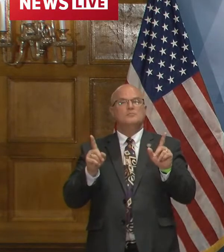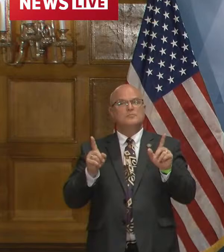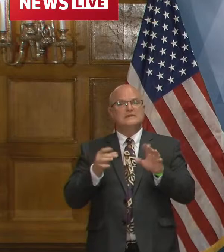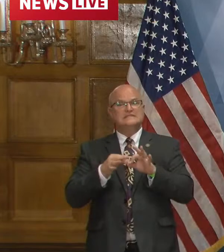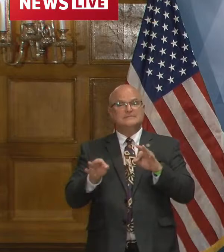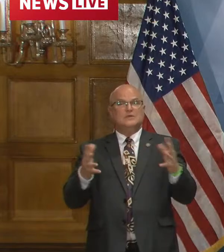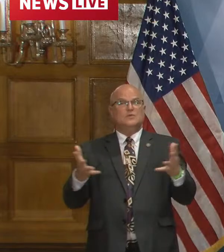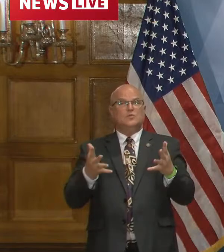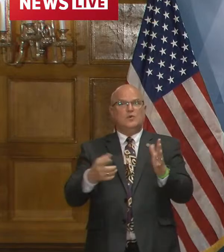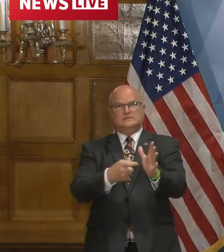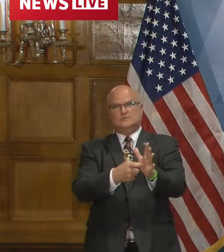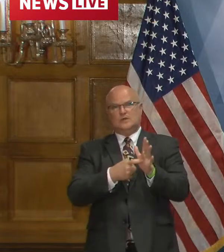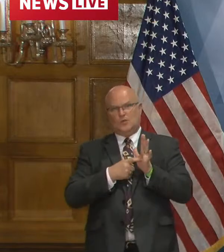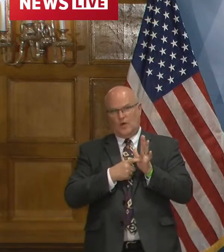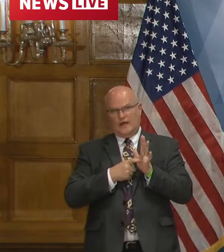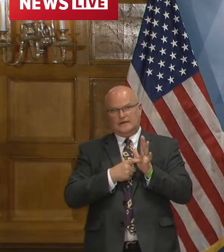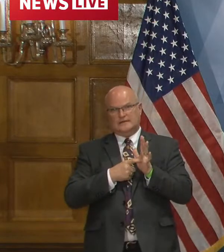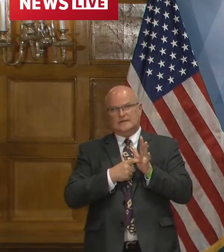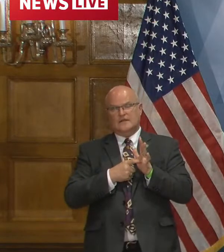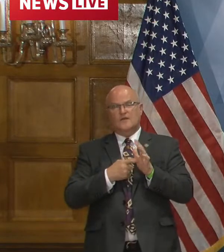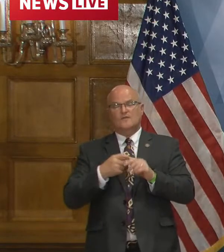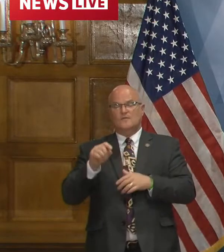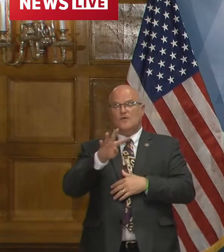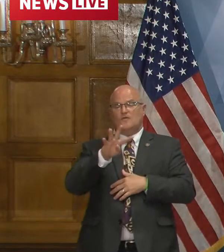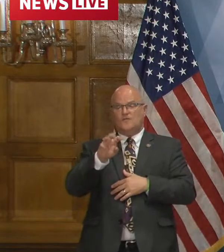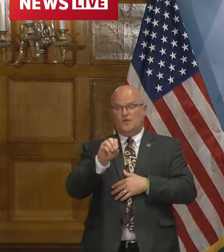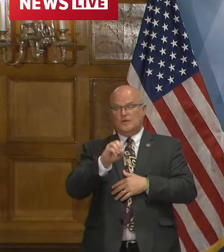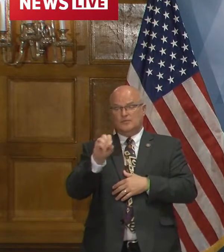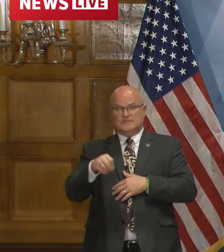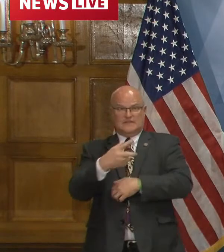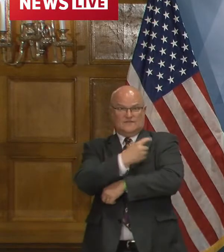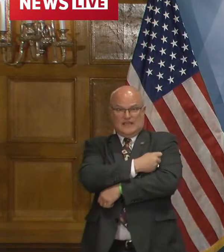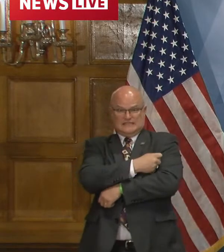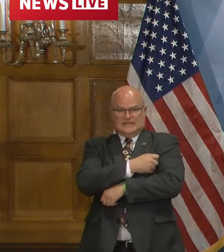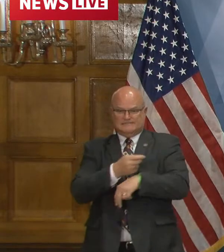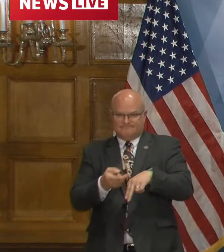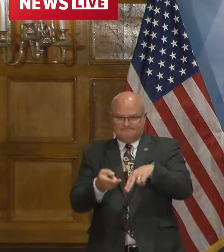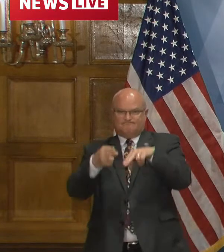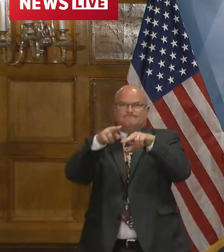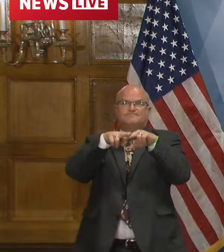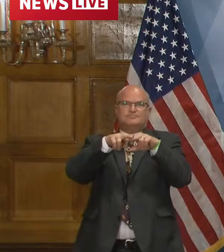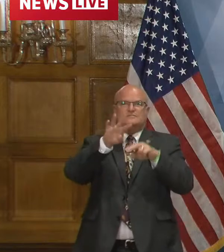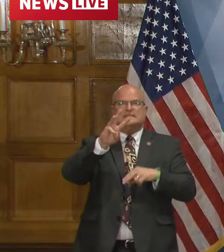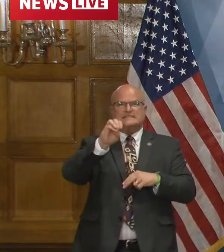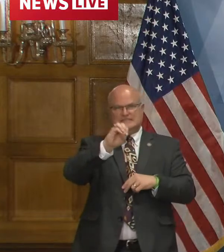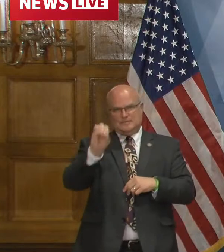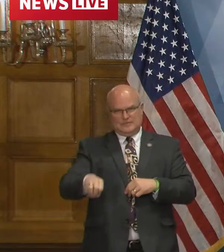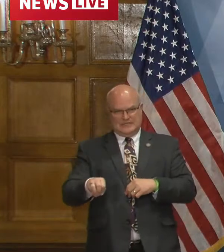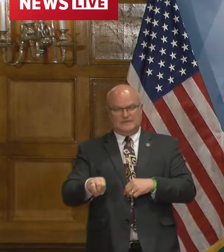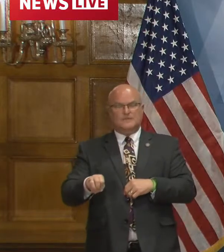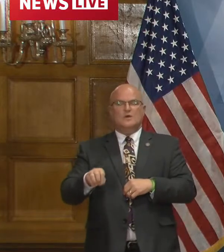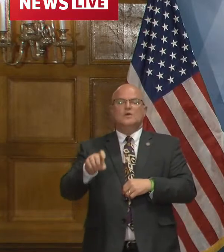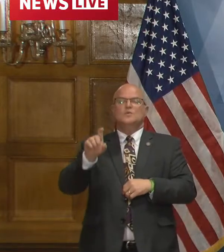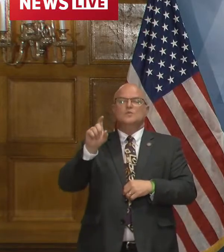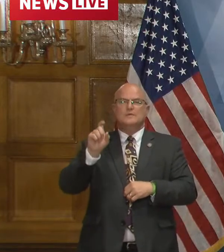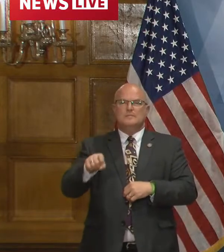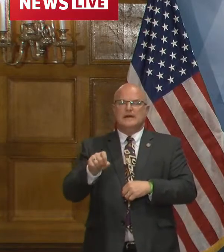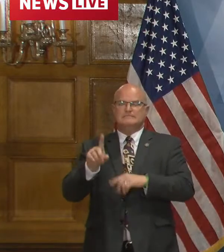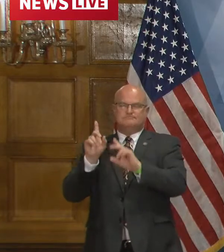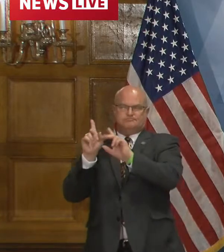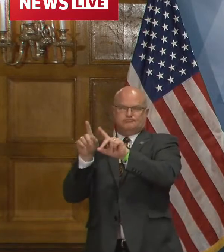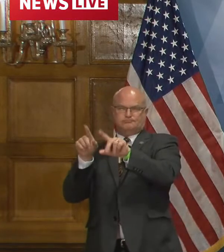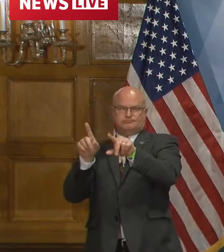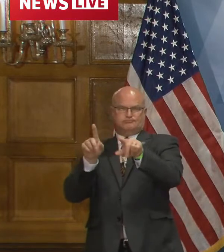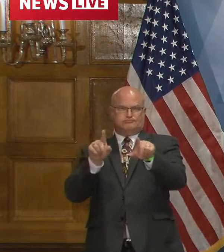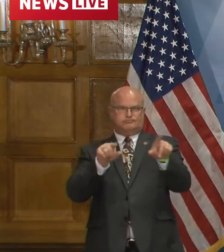simply what it's going to take to get from 40% vaccination rate up to 60%. We've got to get it out